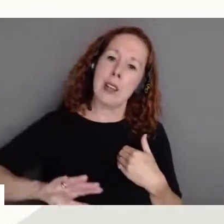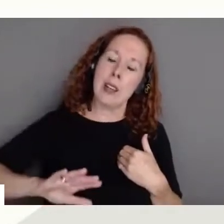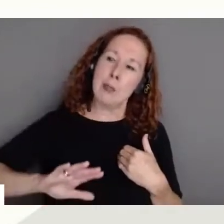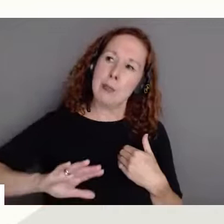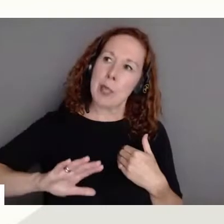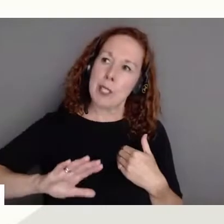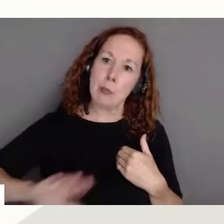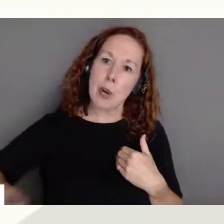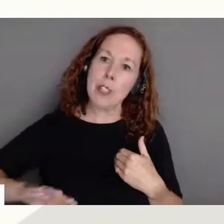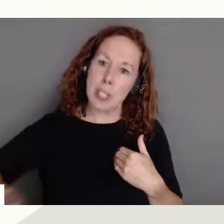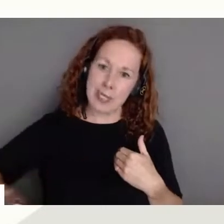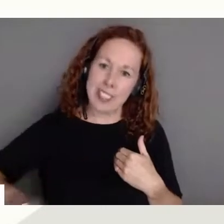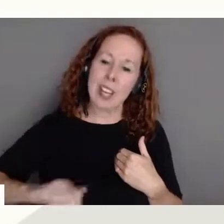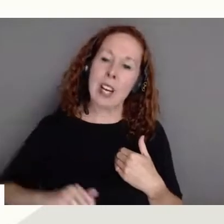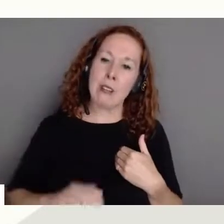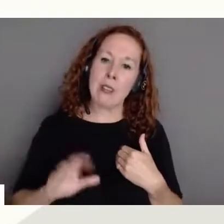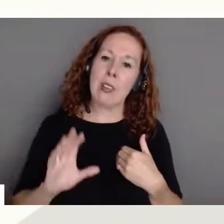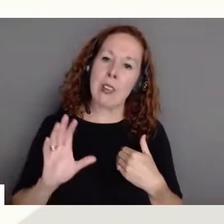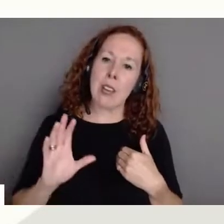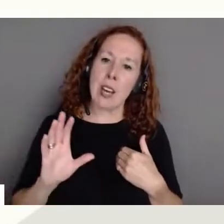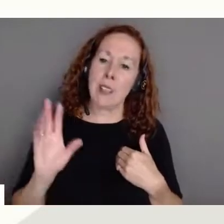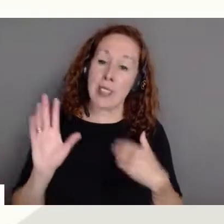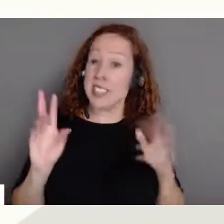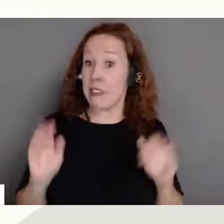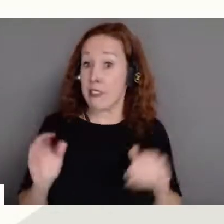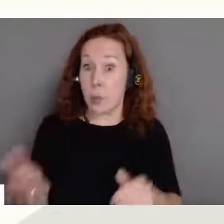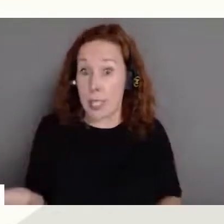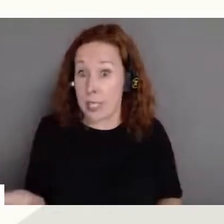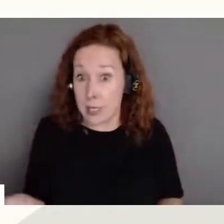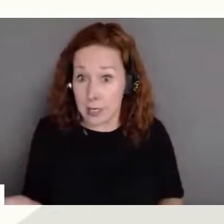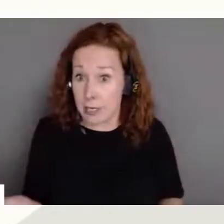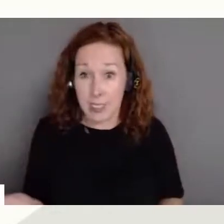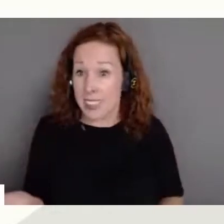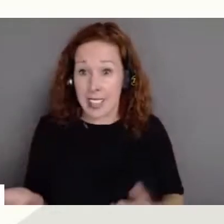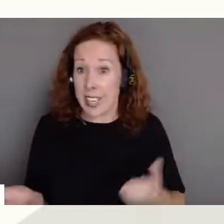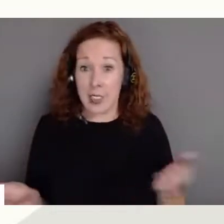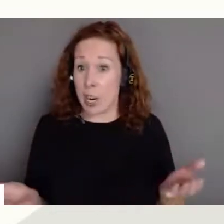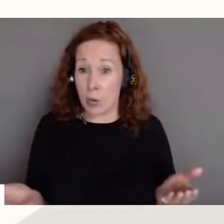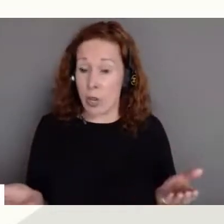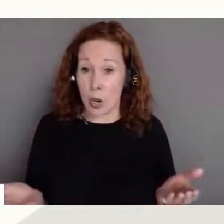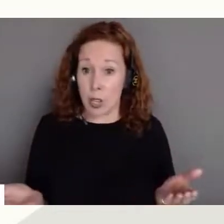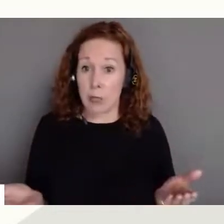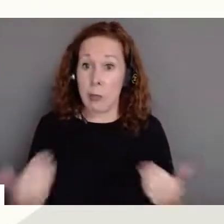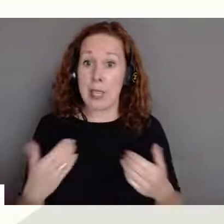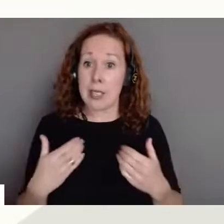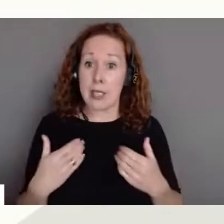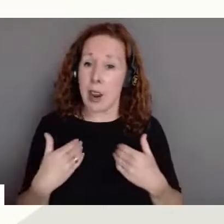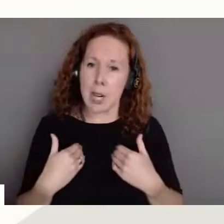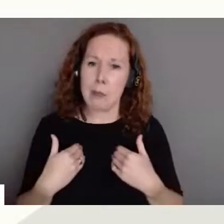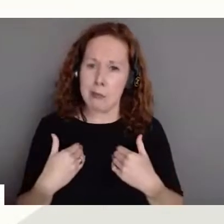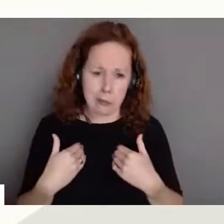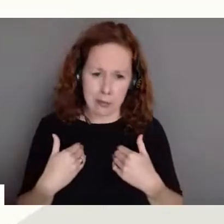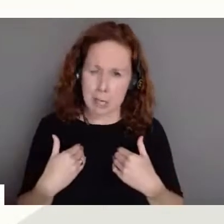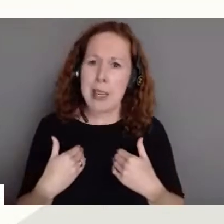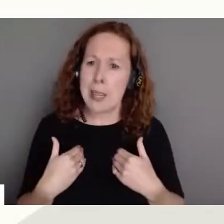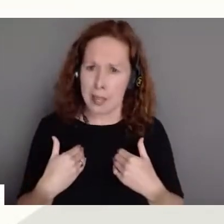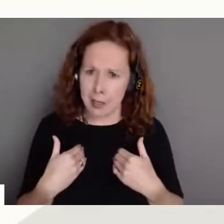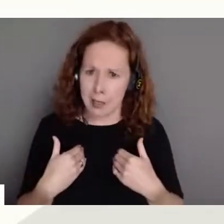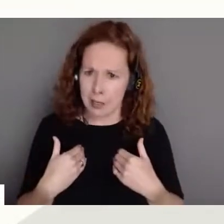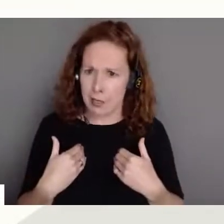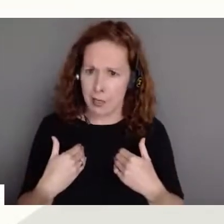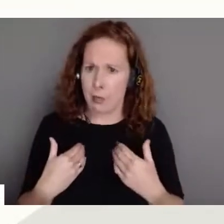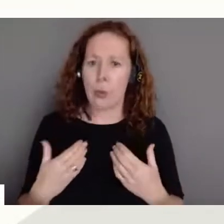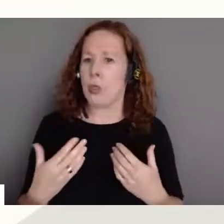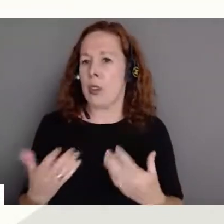that suppression of right. the deaf voice Yeah, in that regard because I'm